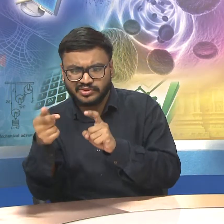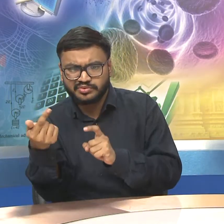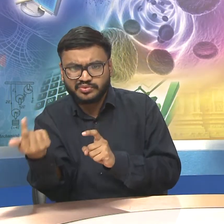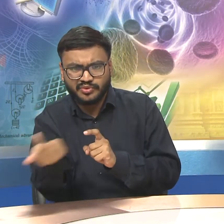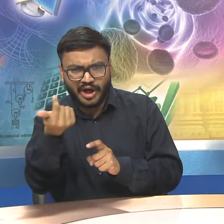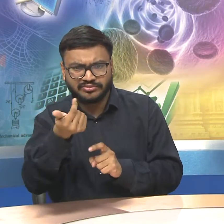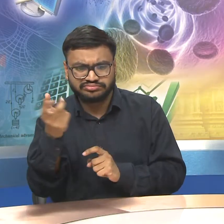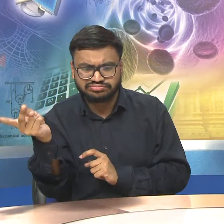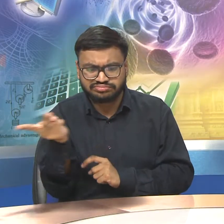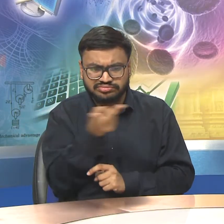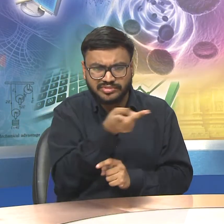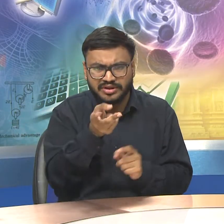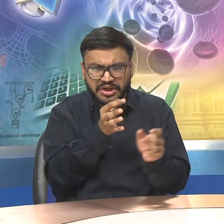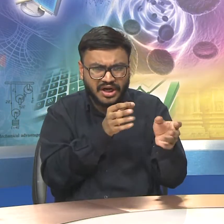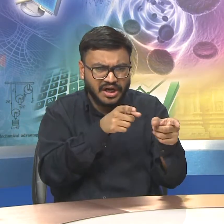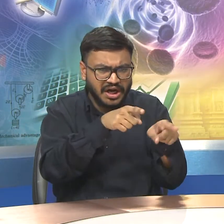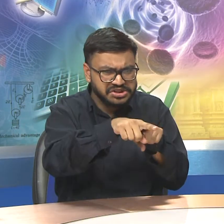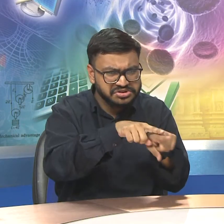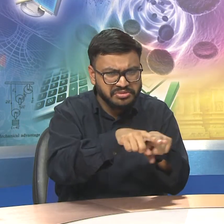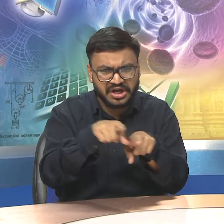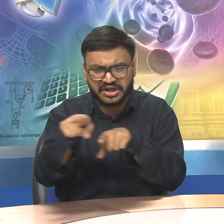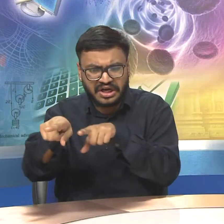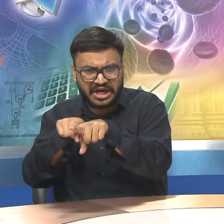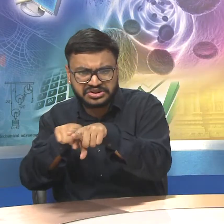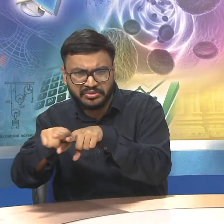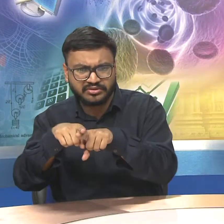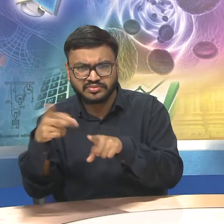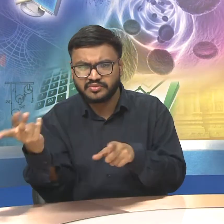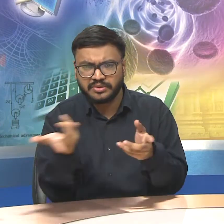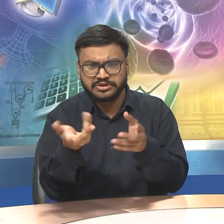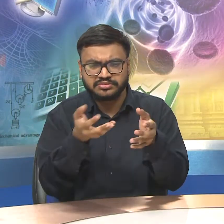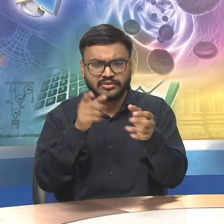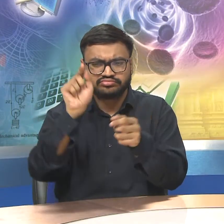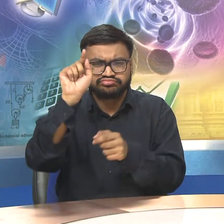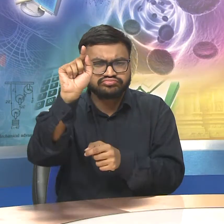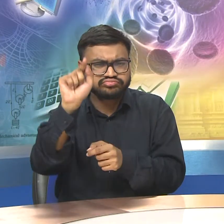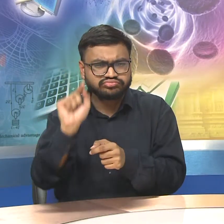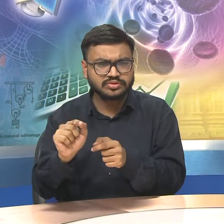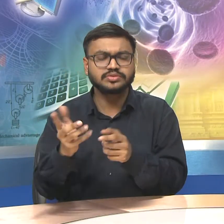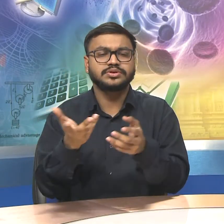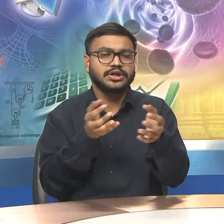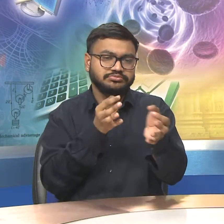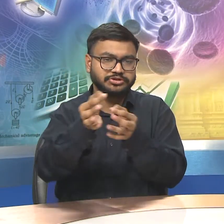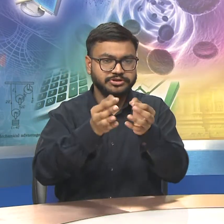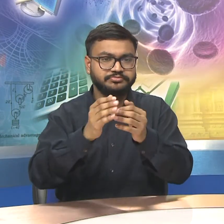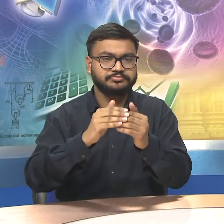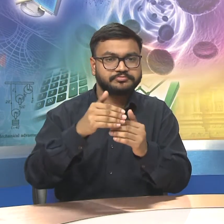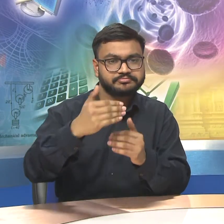Let's example of the use of manual and non-manual components in ISL.